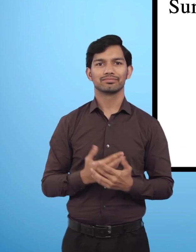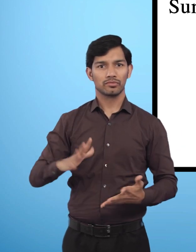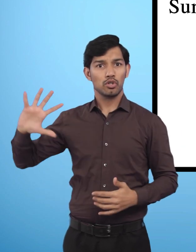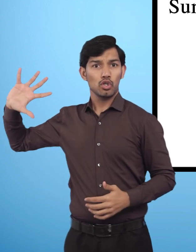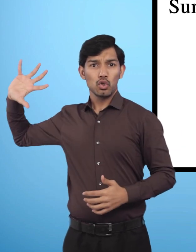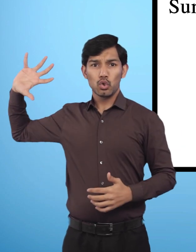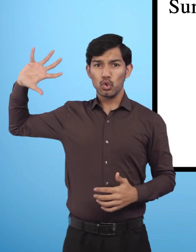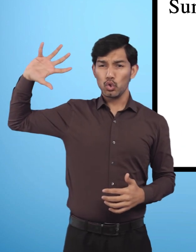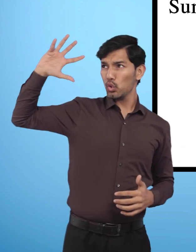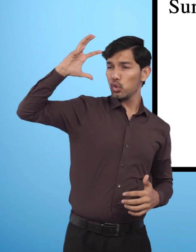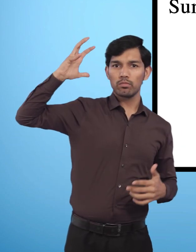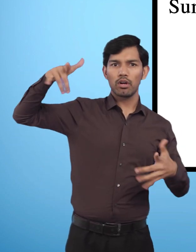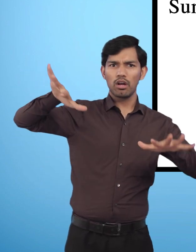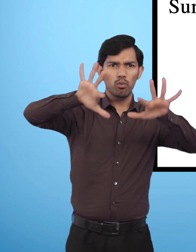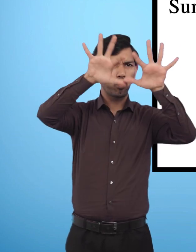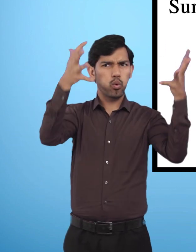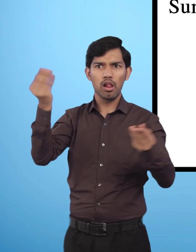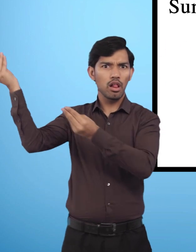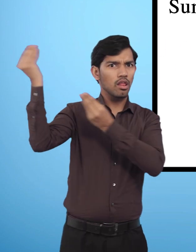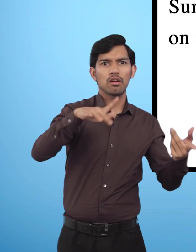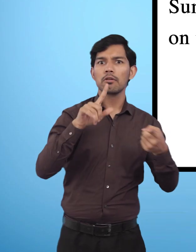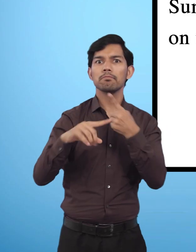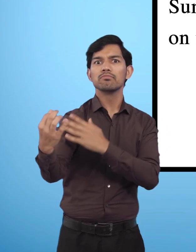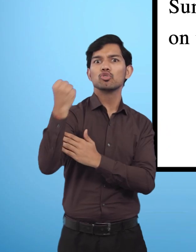The sun is the main source of energy on Earth.